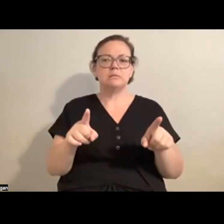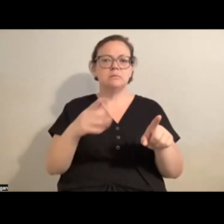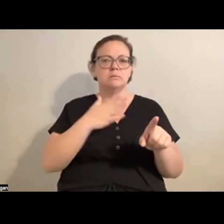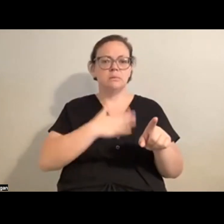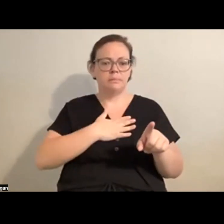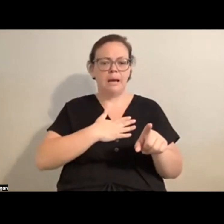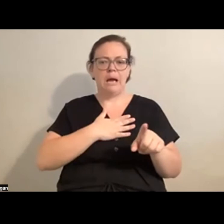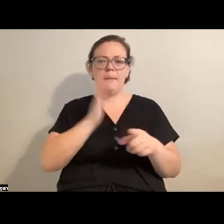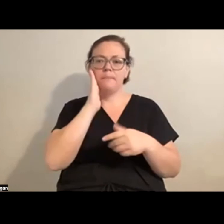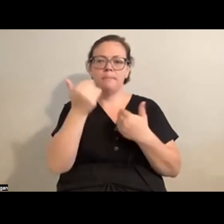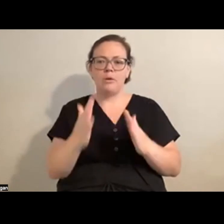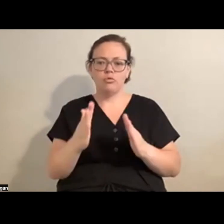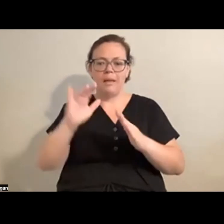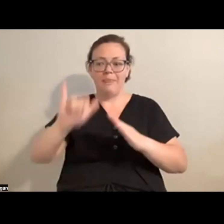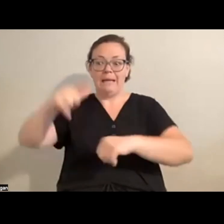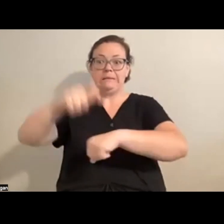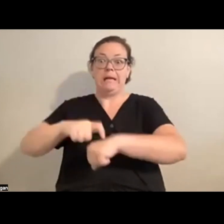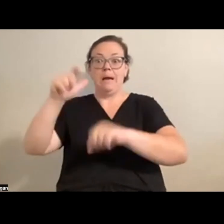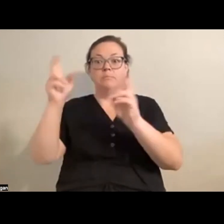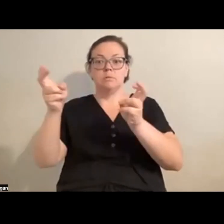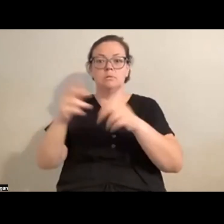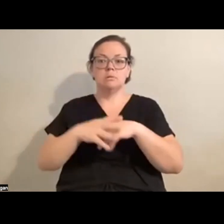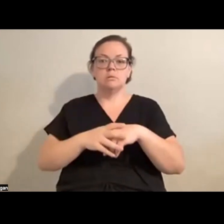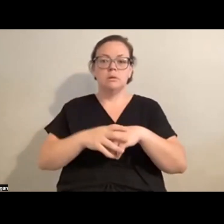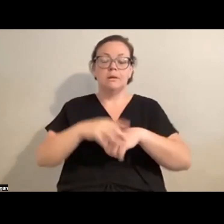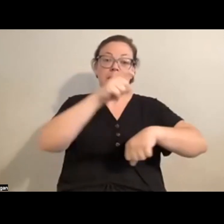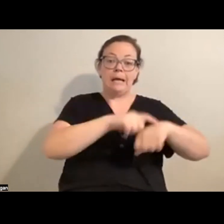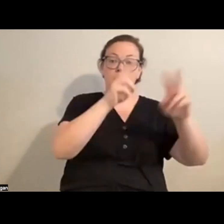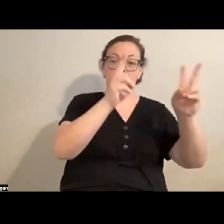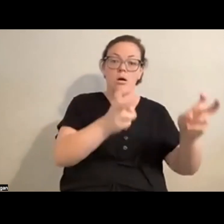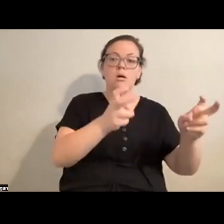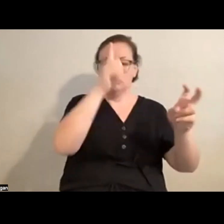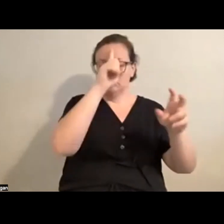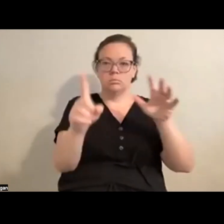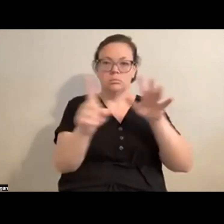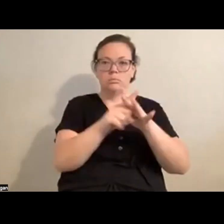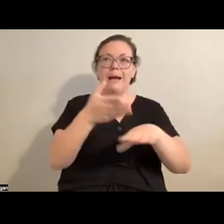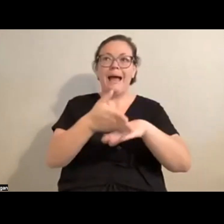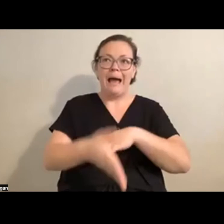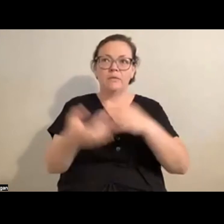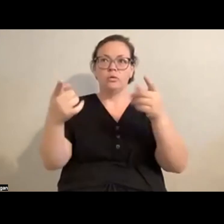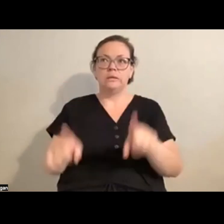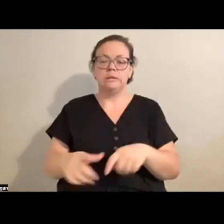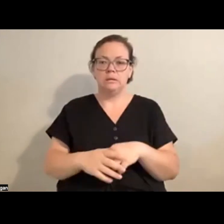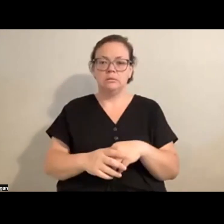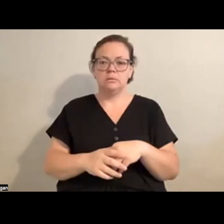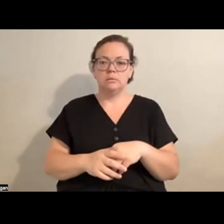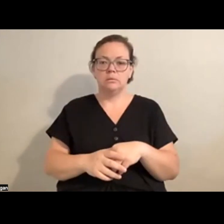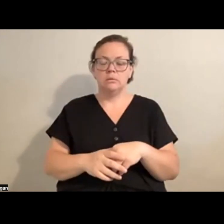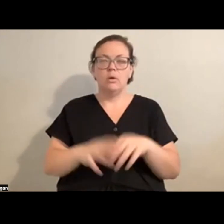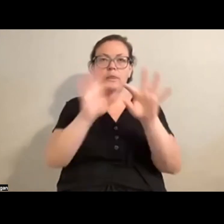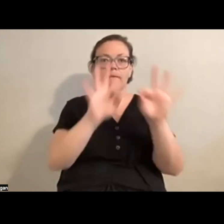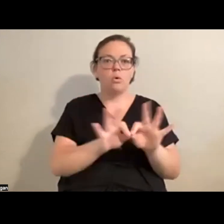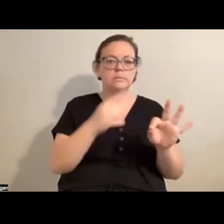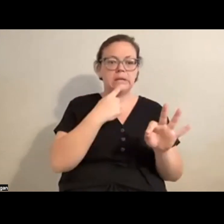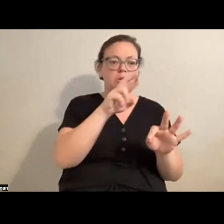room at the time. The time occurred to me after the incident. The form said